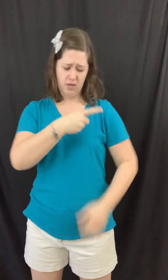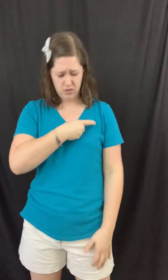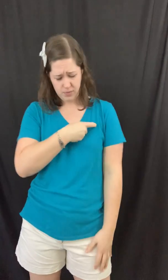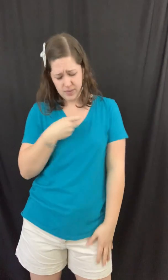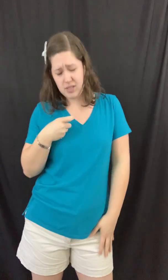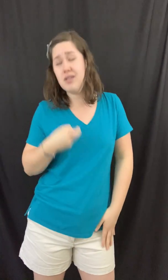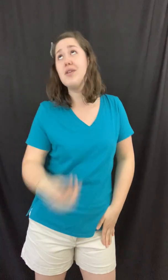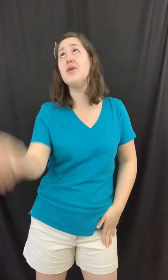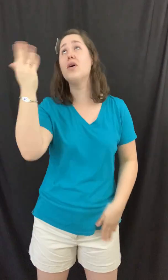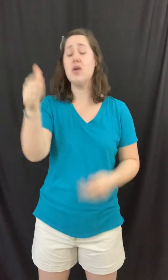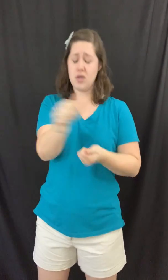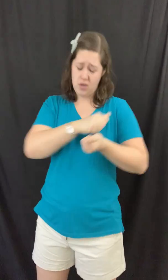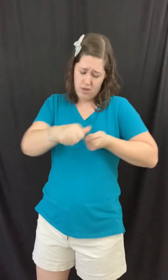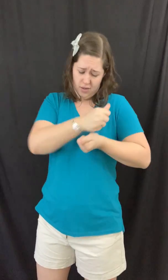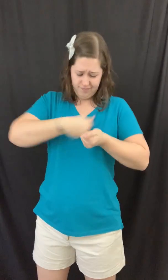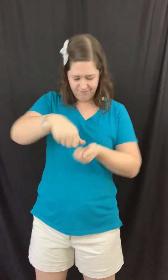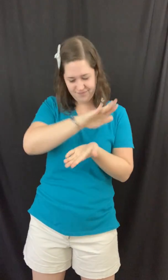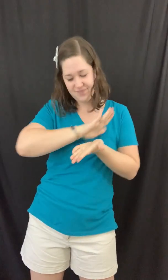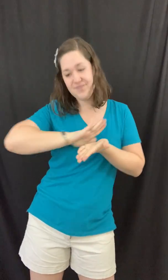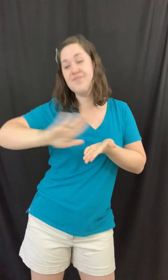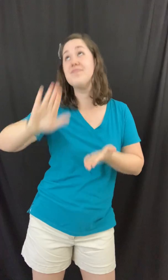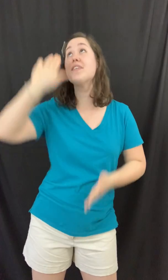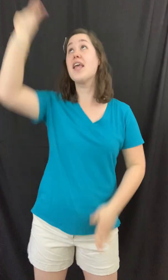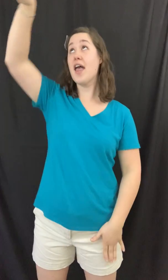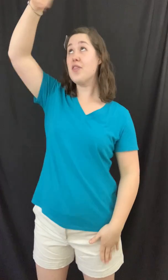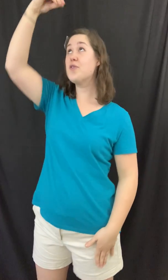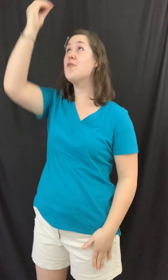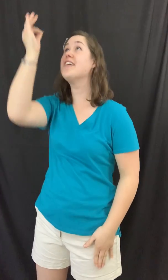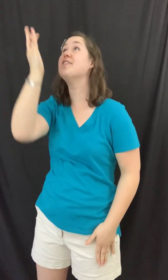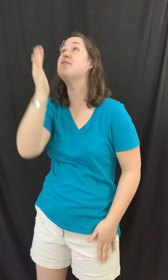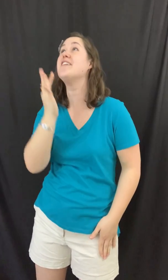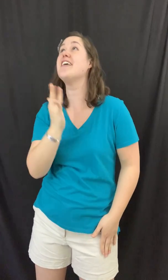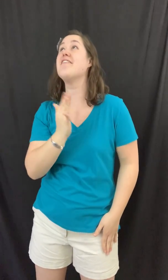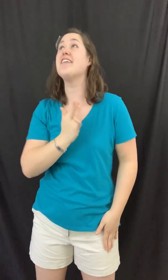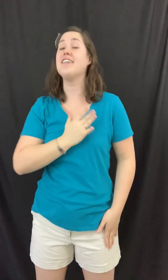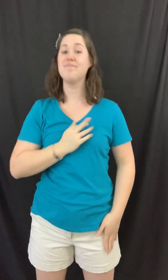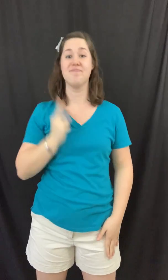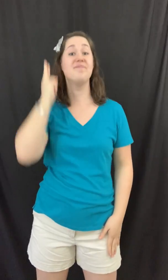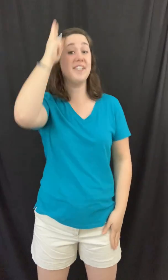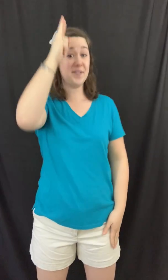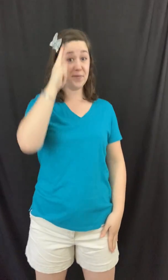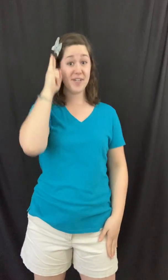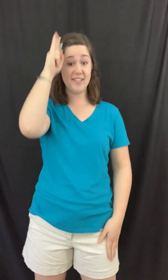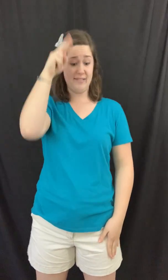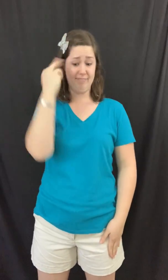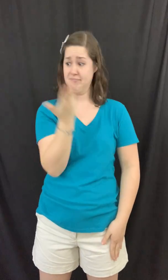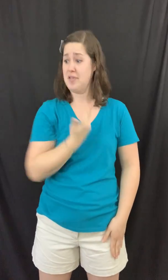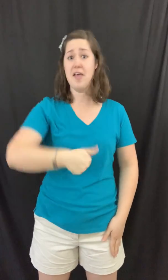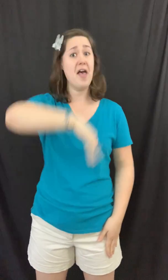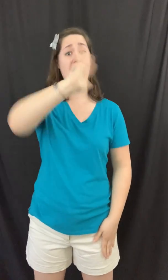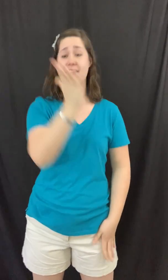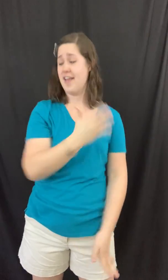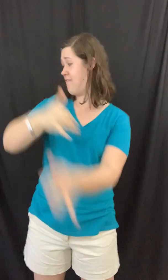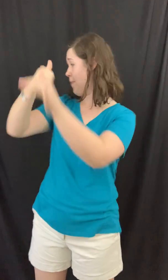you're a dreamster You watch your eyes on your eyes, you're a baby, you're It's the reason I'll never